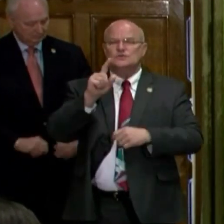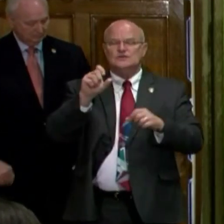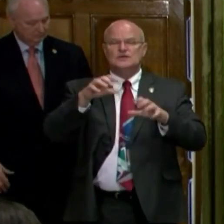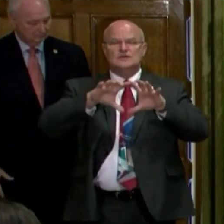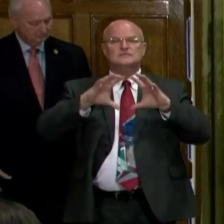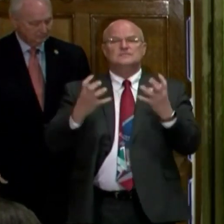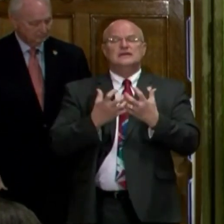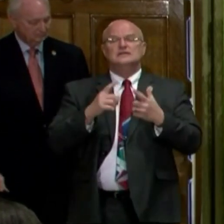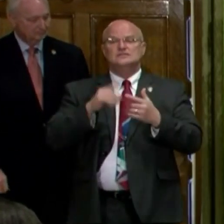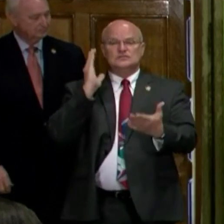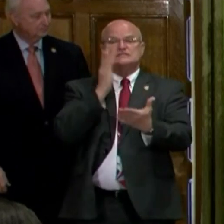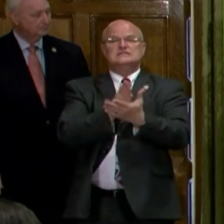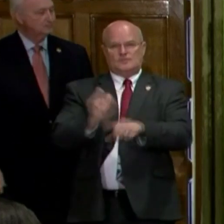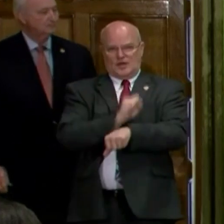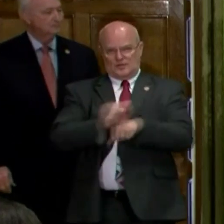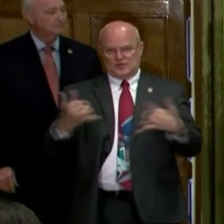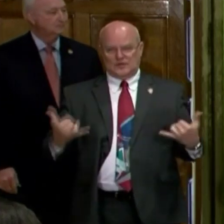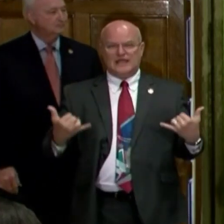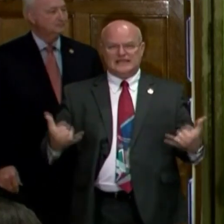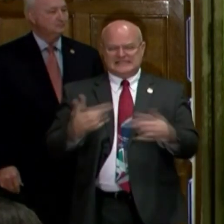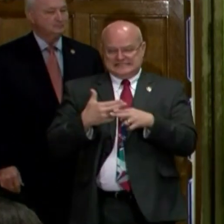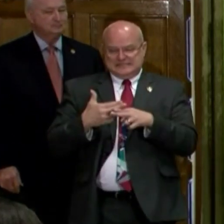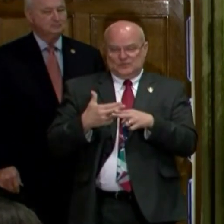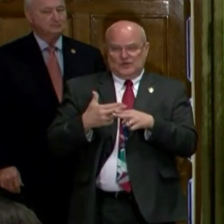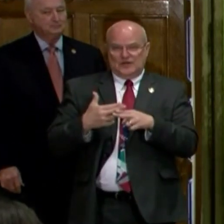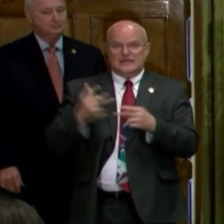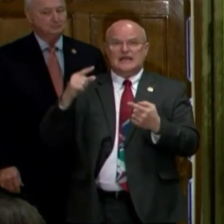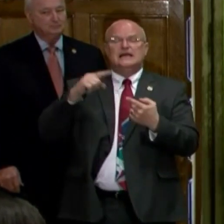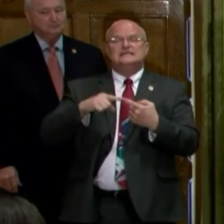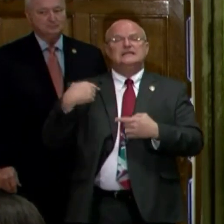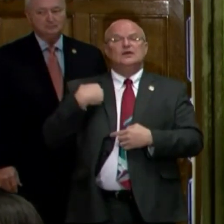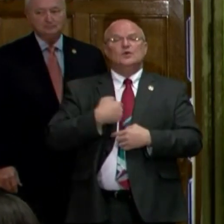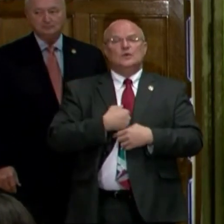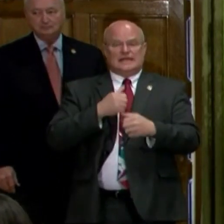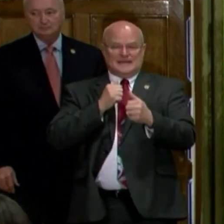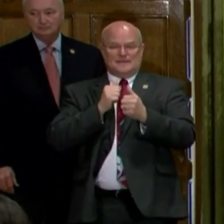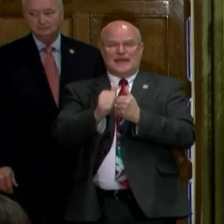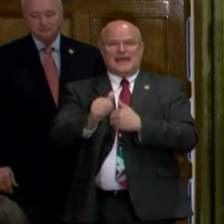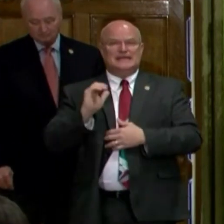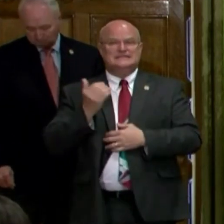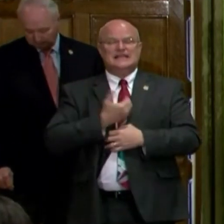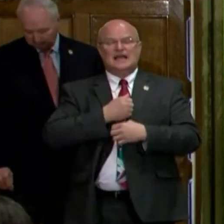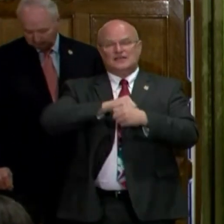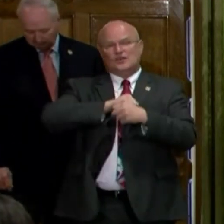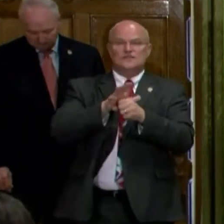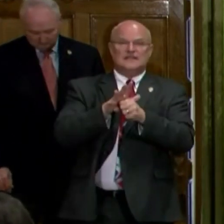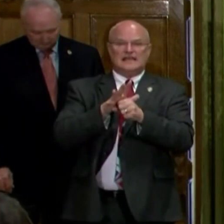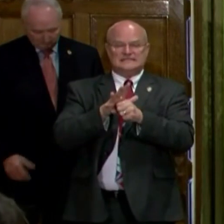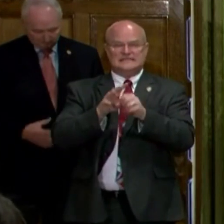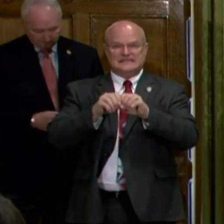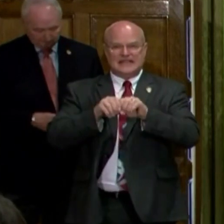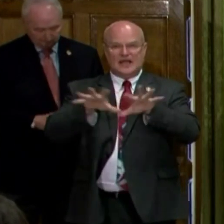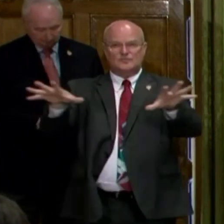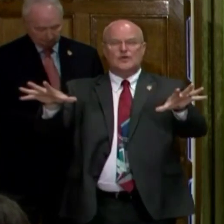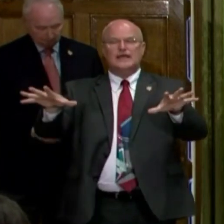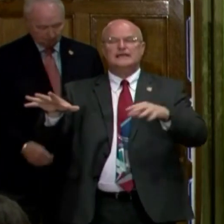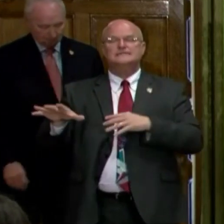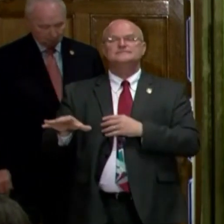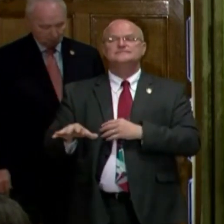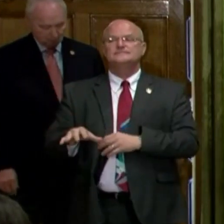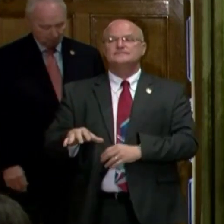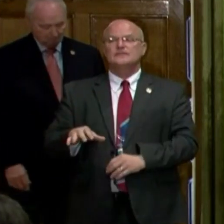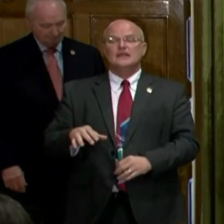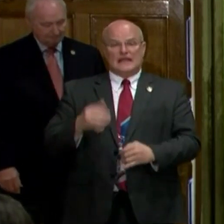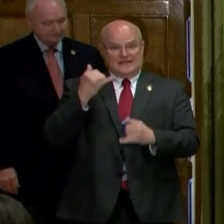to cease operation temporarily until we get past our COVID-19 outbreak. The last thing